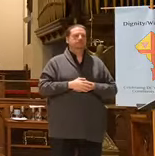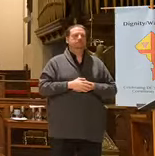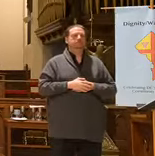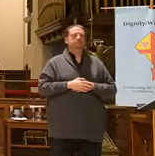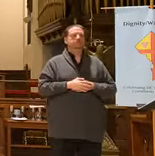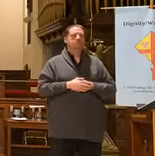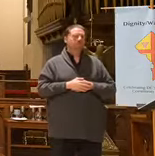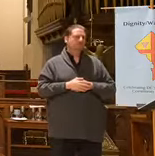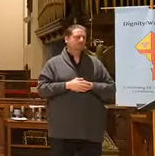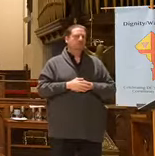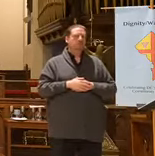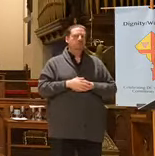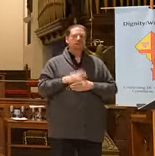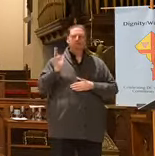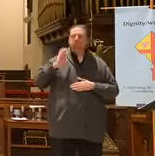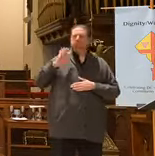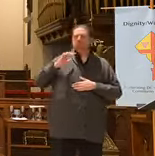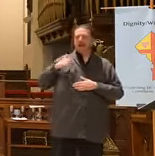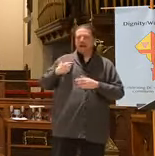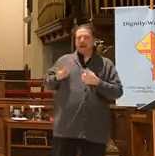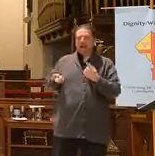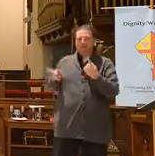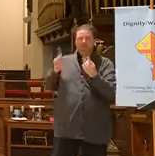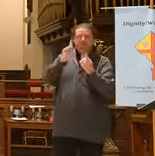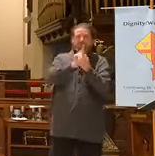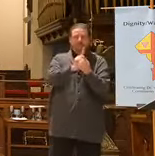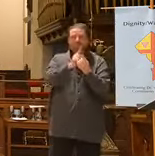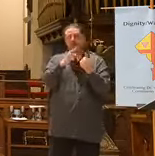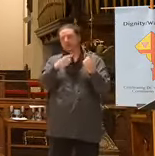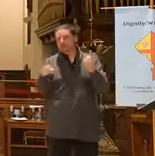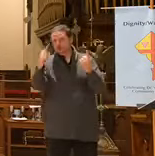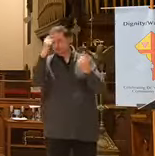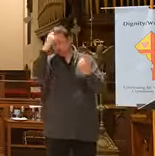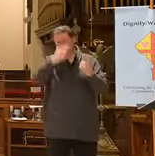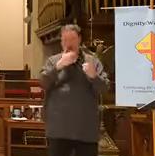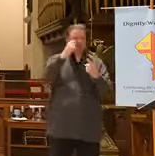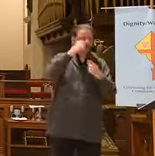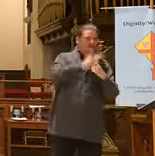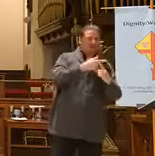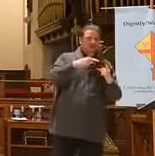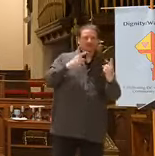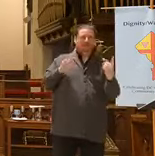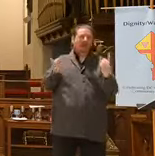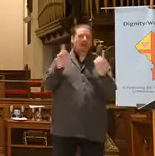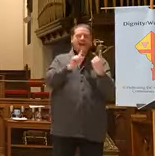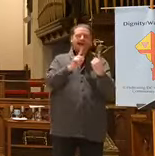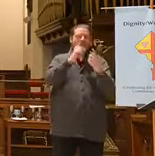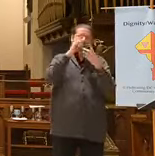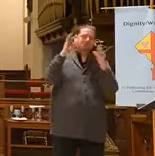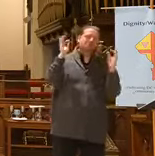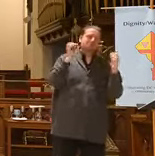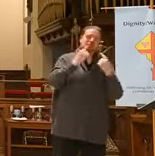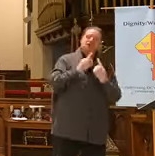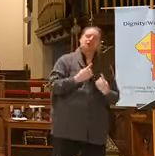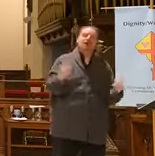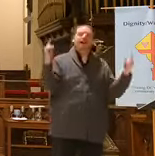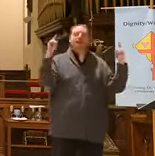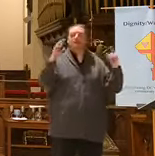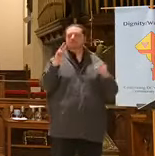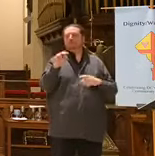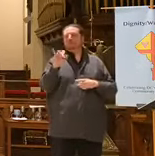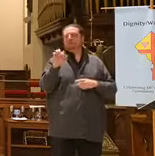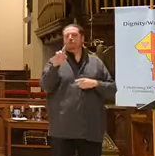When I came to you, brothers and sisters, I did not come proclaiming the mystery of God to